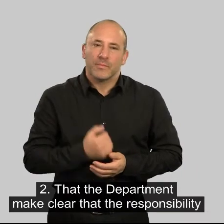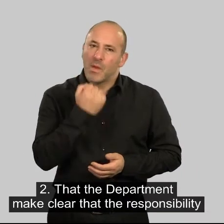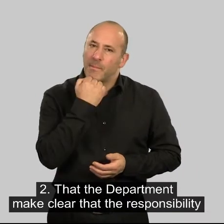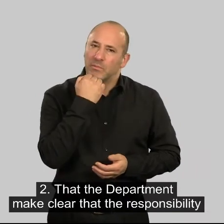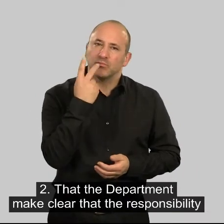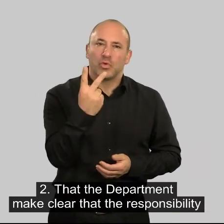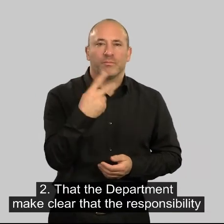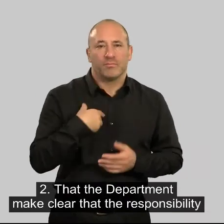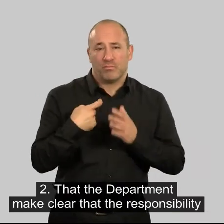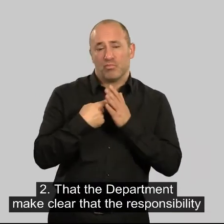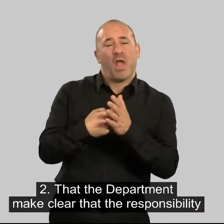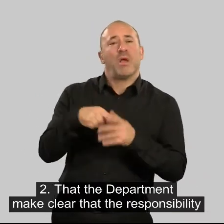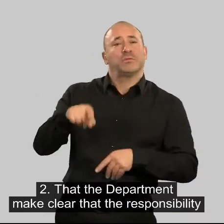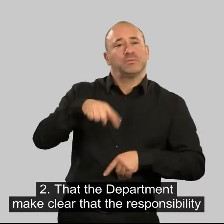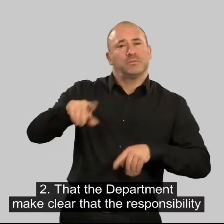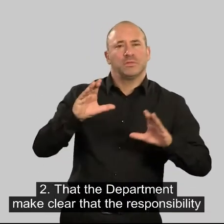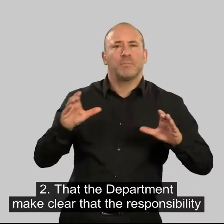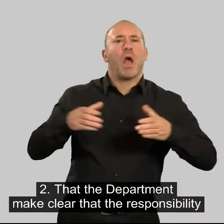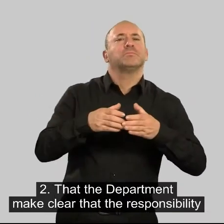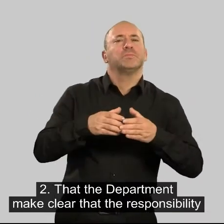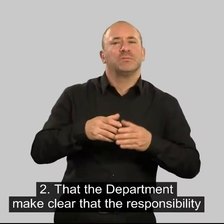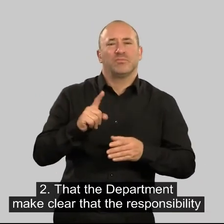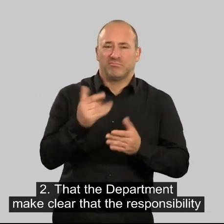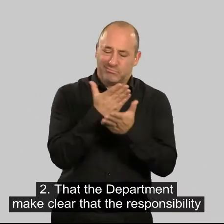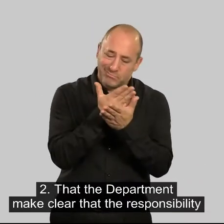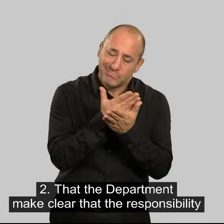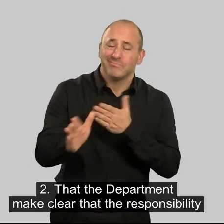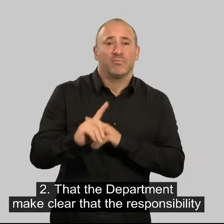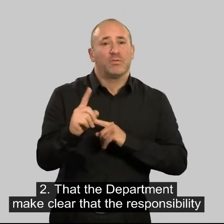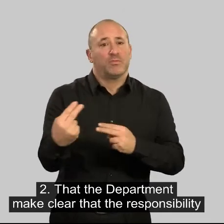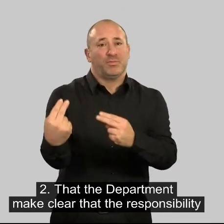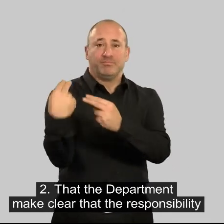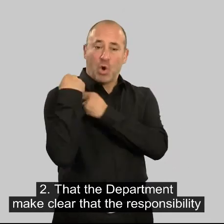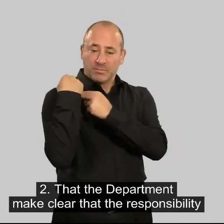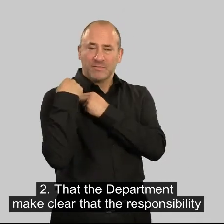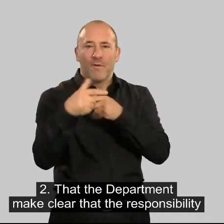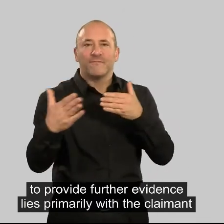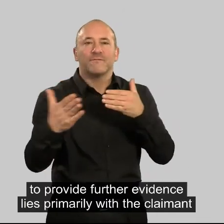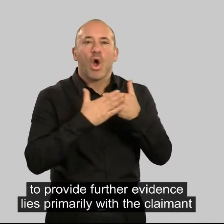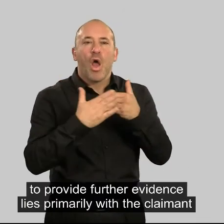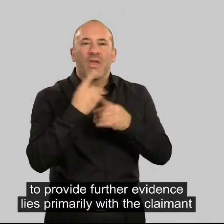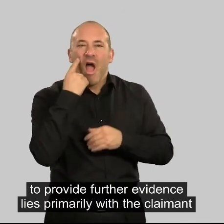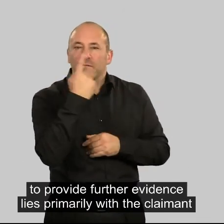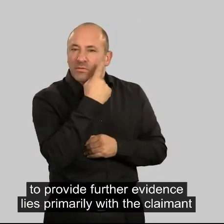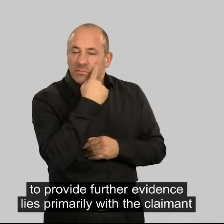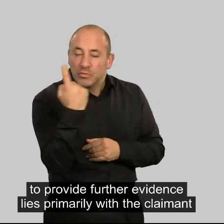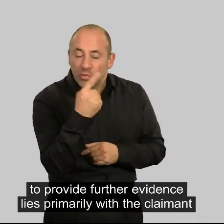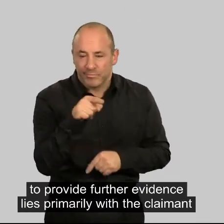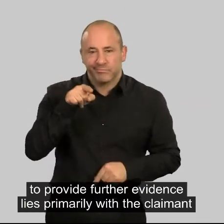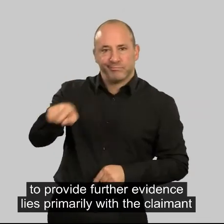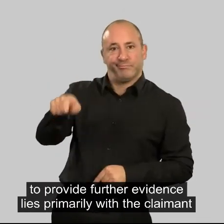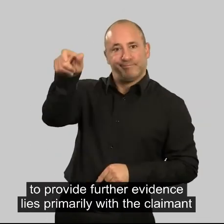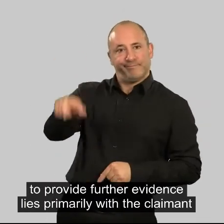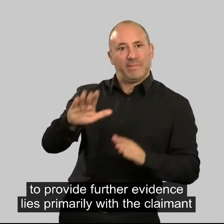2. That the department make clear that the responsibility to provide further evidence lies primarily with